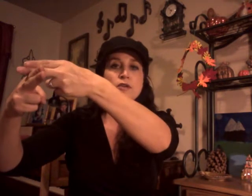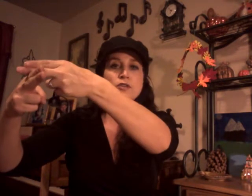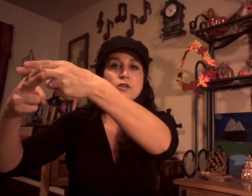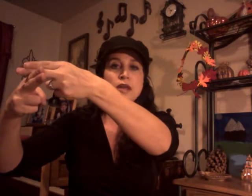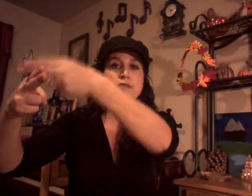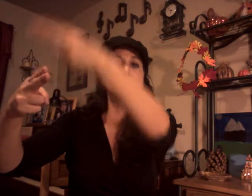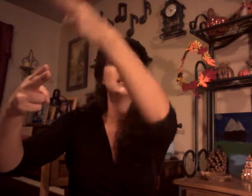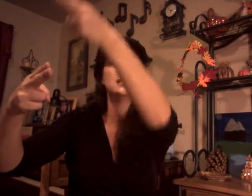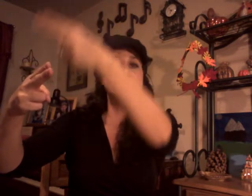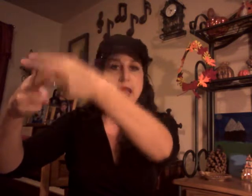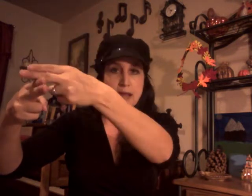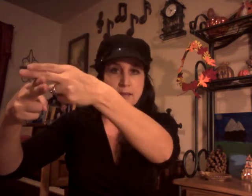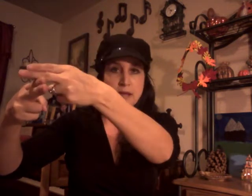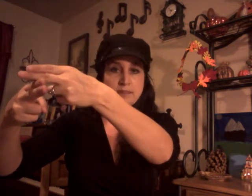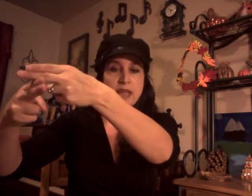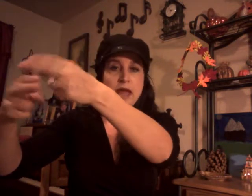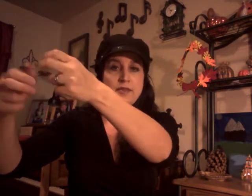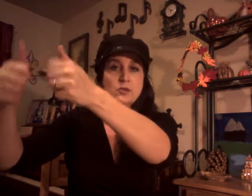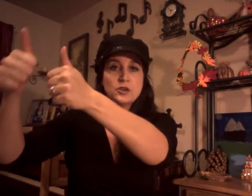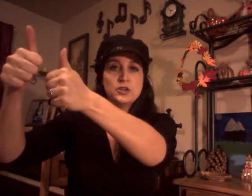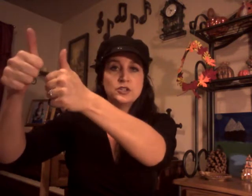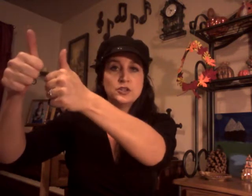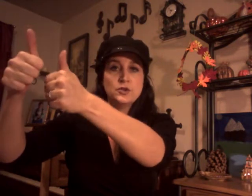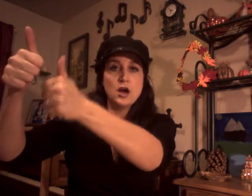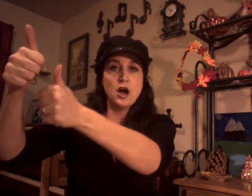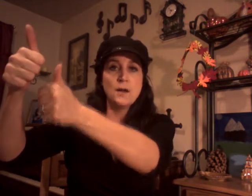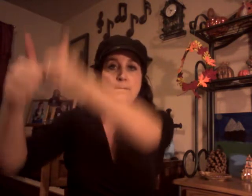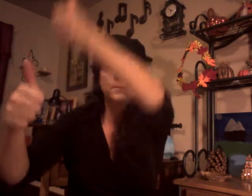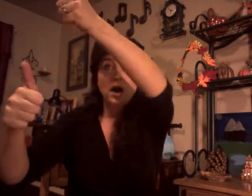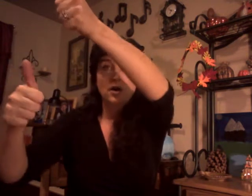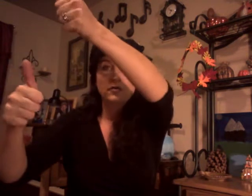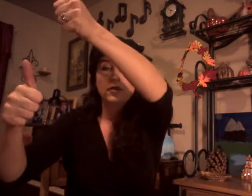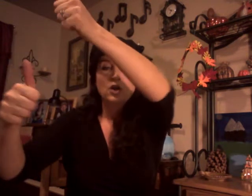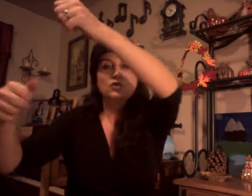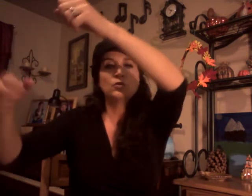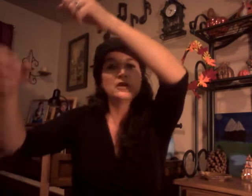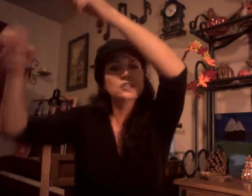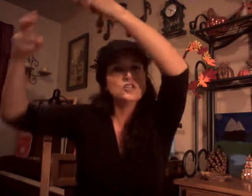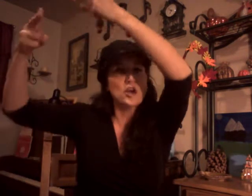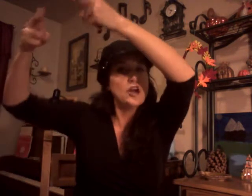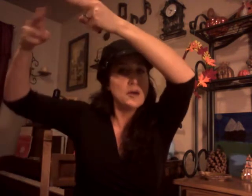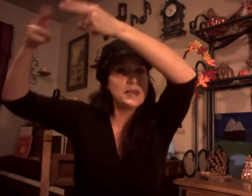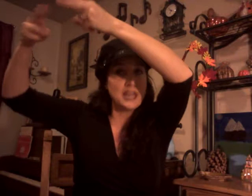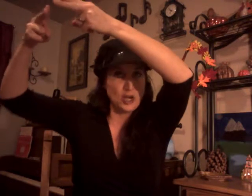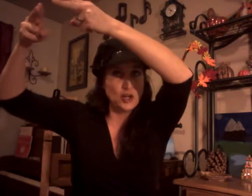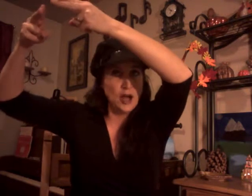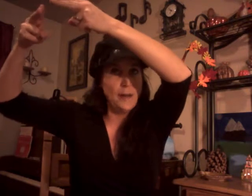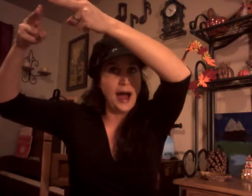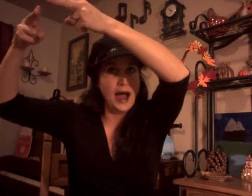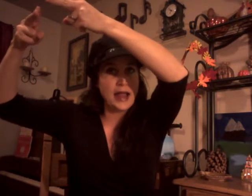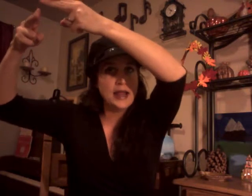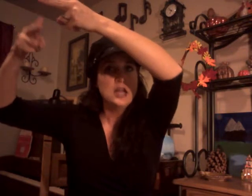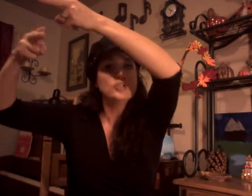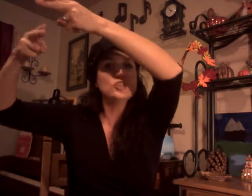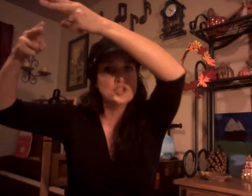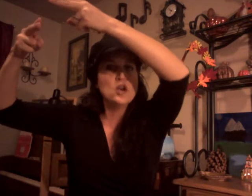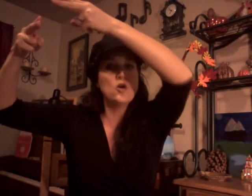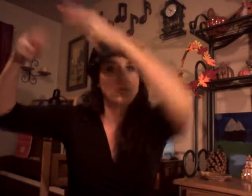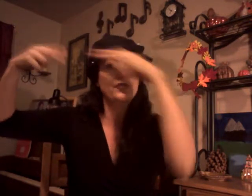your left. Name. And then we're going to do above. So we're going to start up here, up high, to show